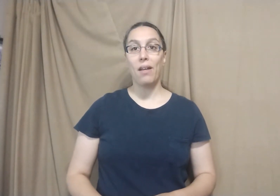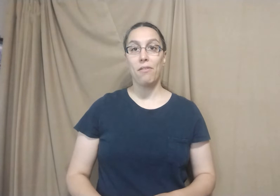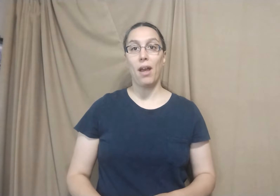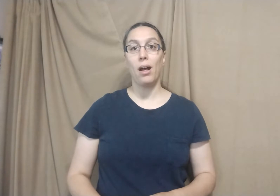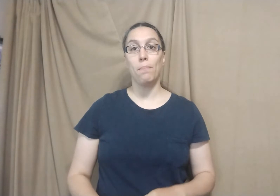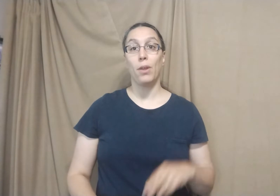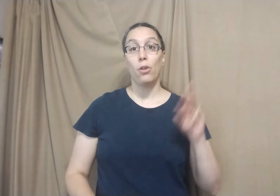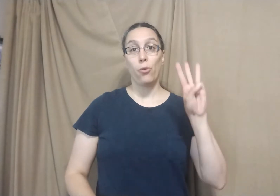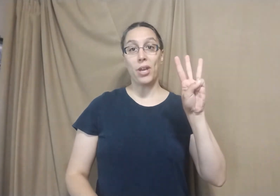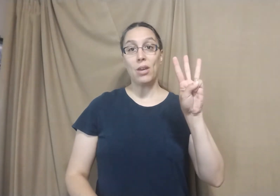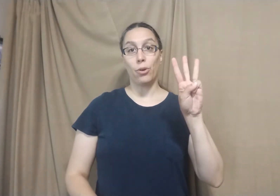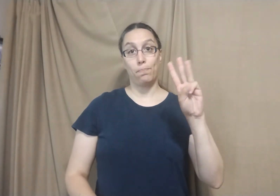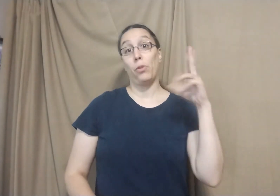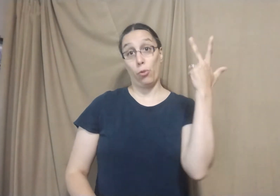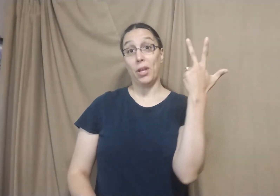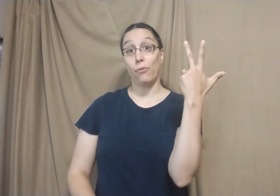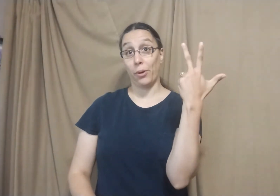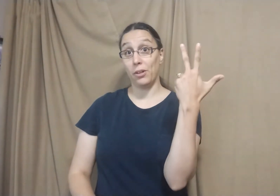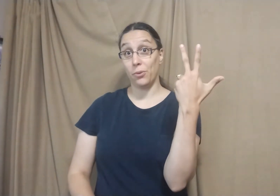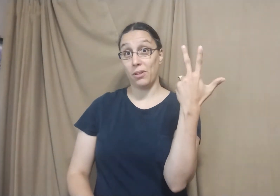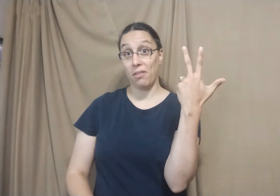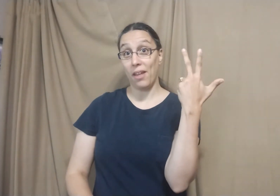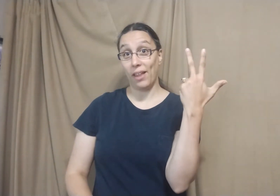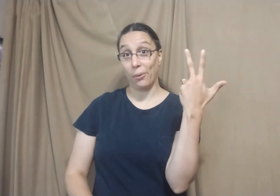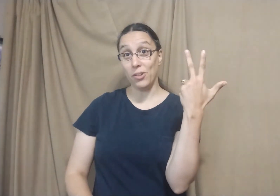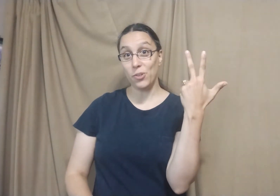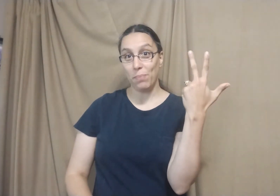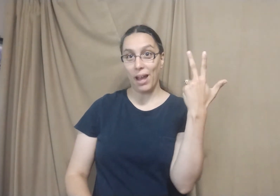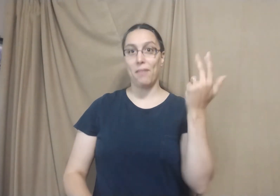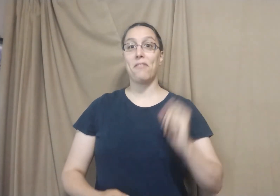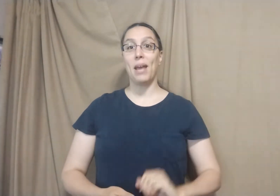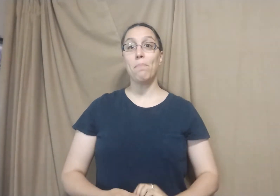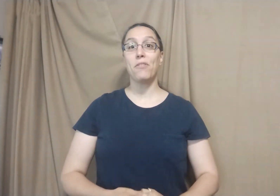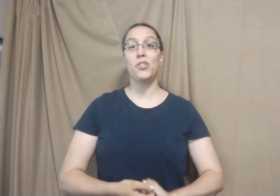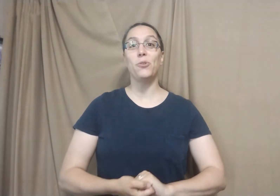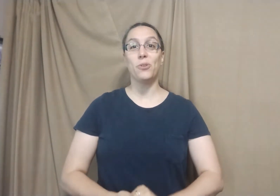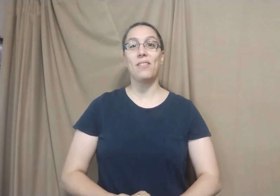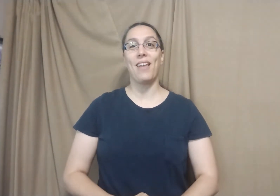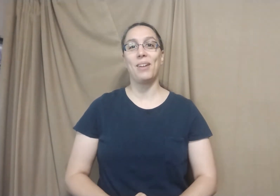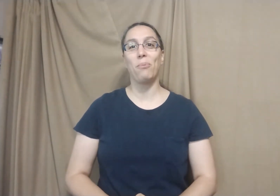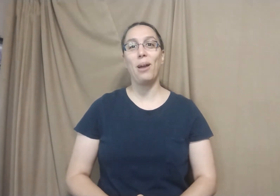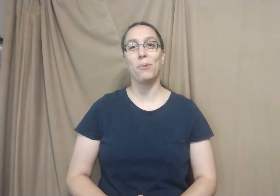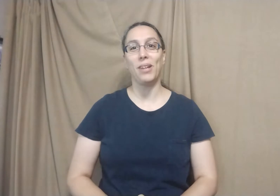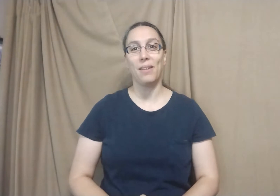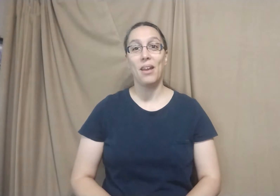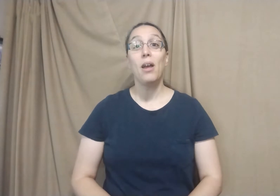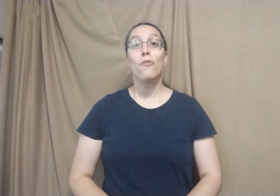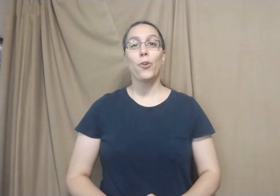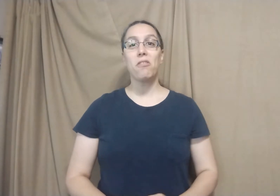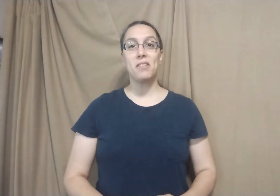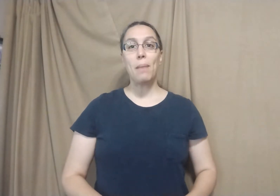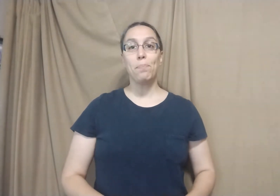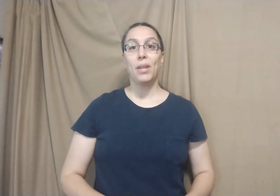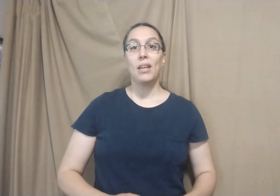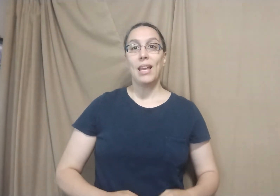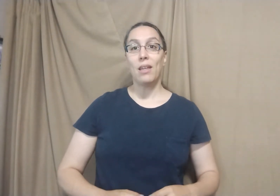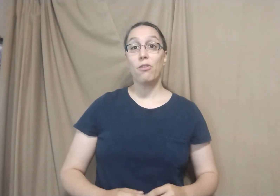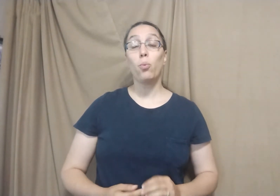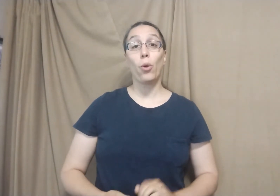has three if we're going to do it in sign language, steps to do the sign properly. First step is the word